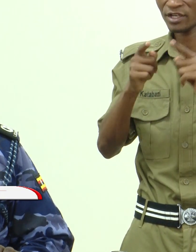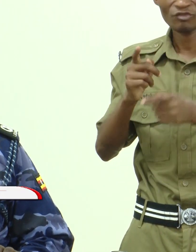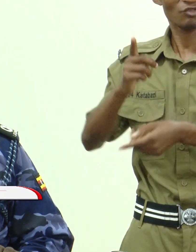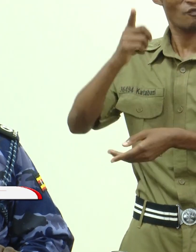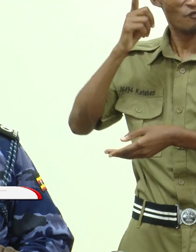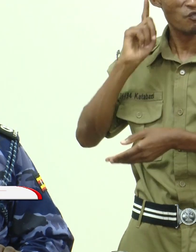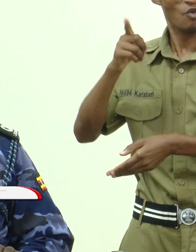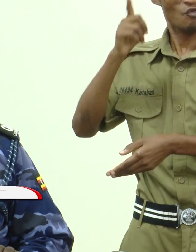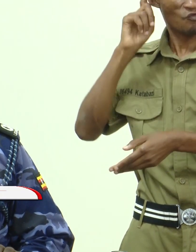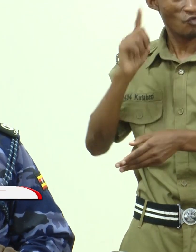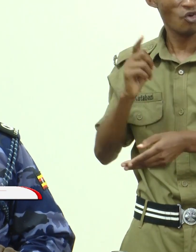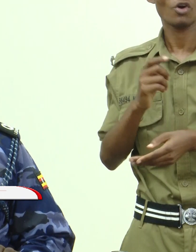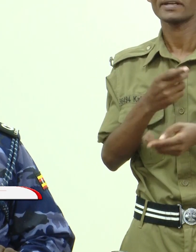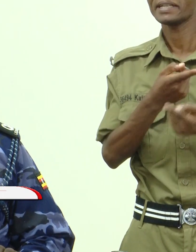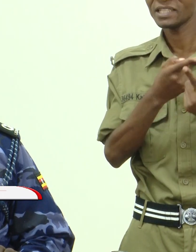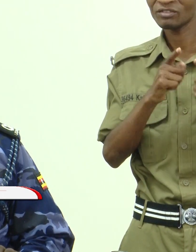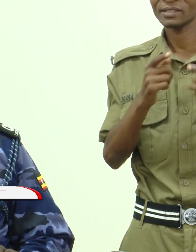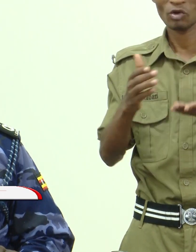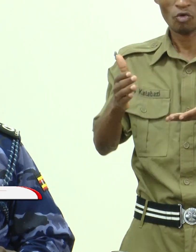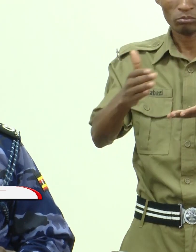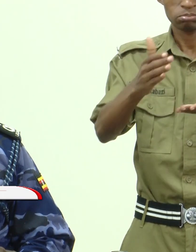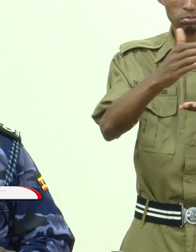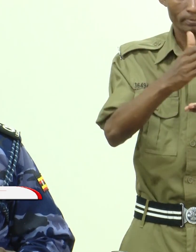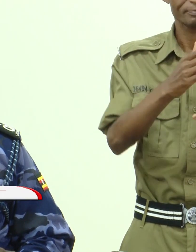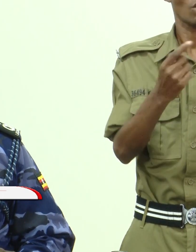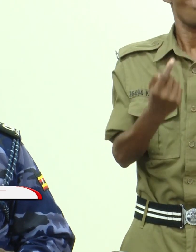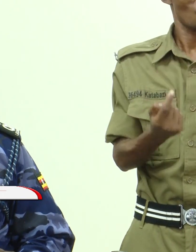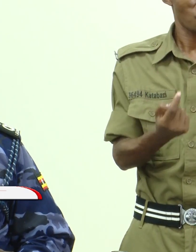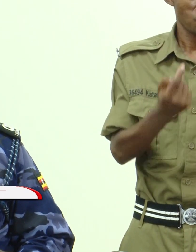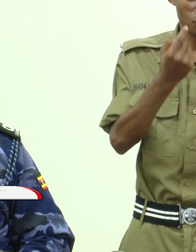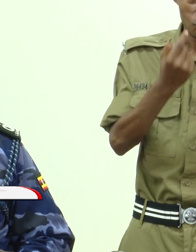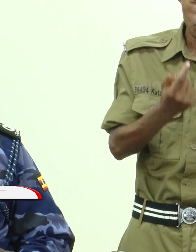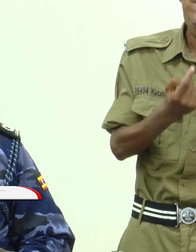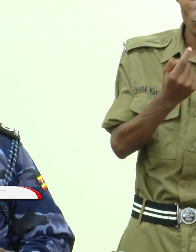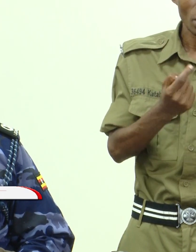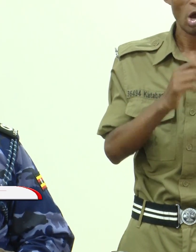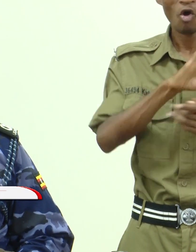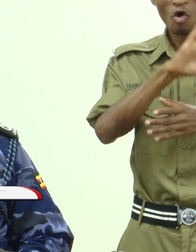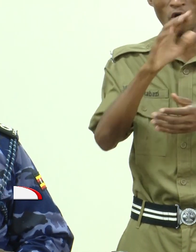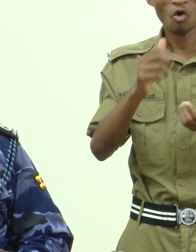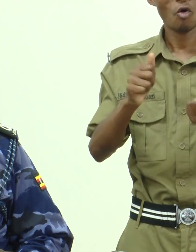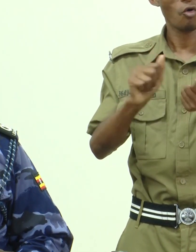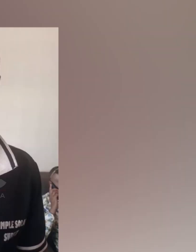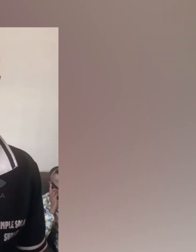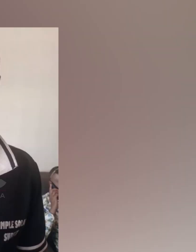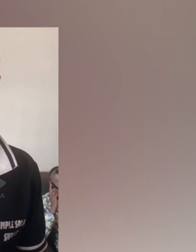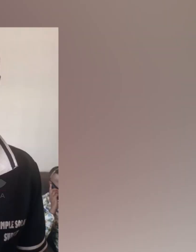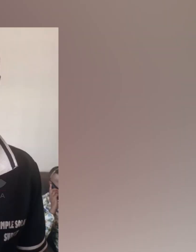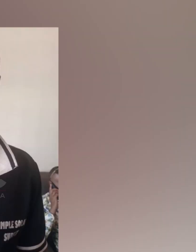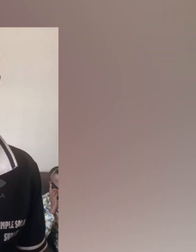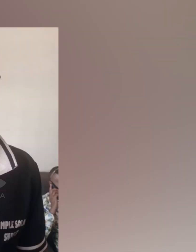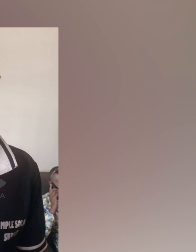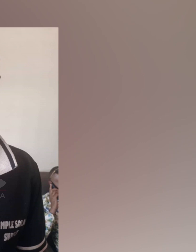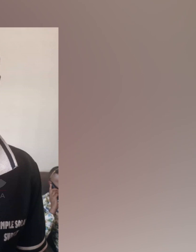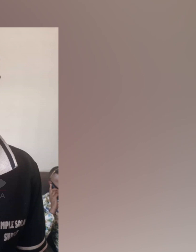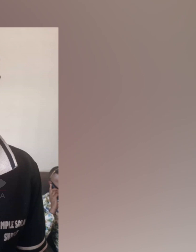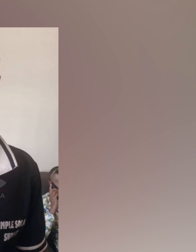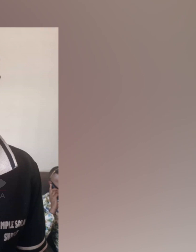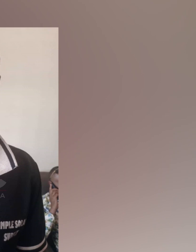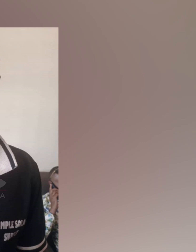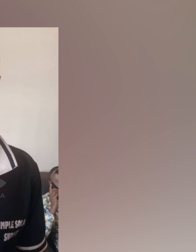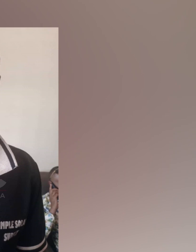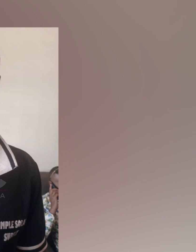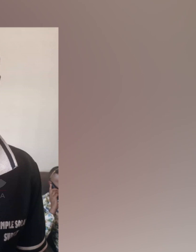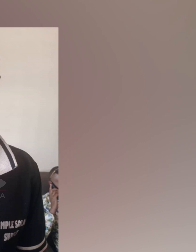cooking utensils, and a number of tents that they had erected in these swamps. Very young